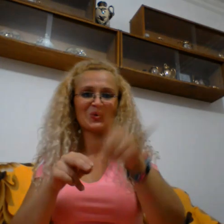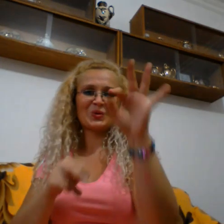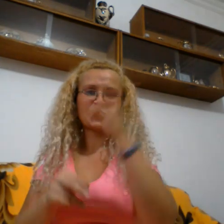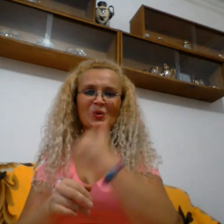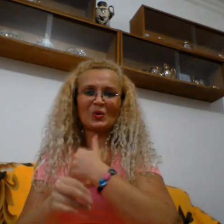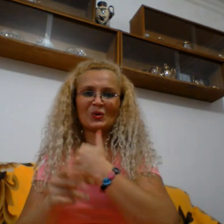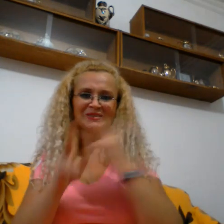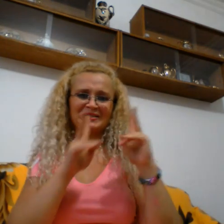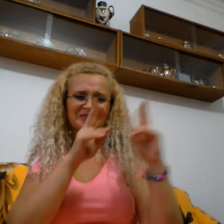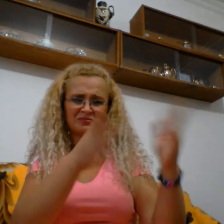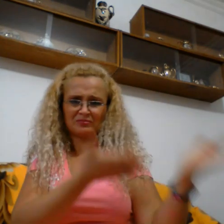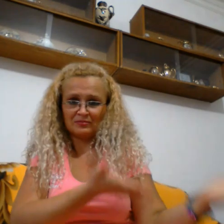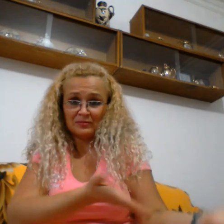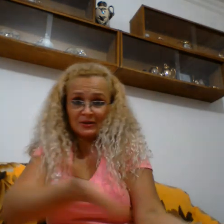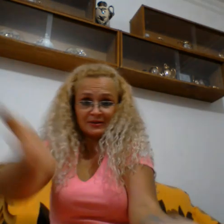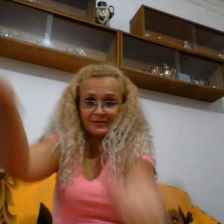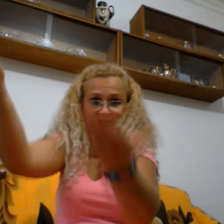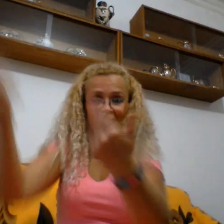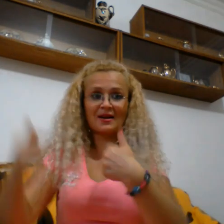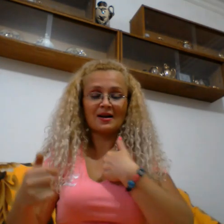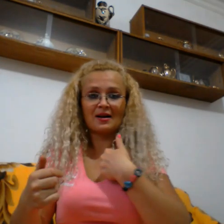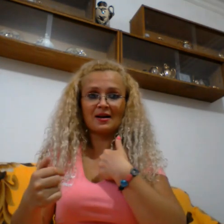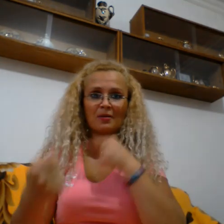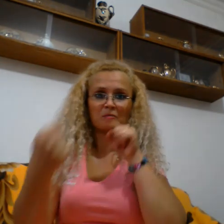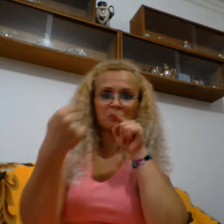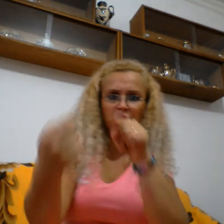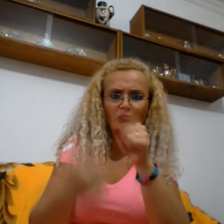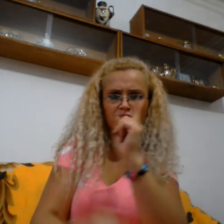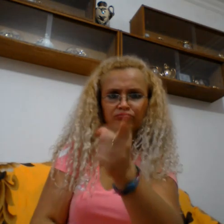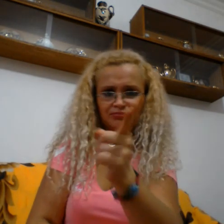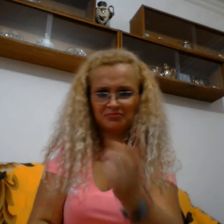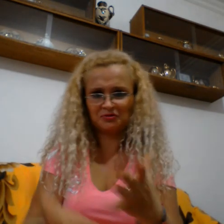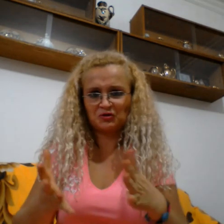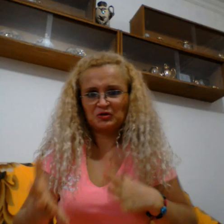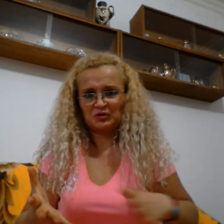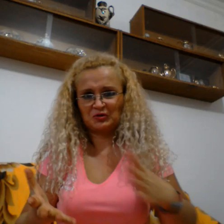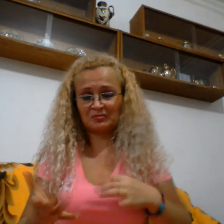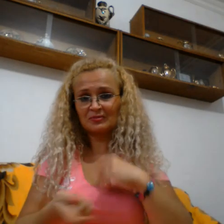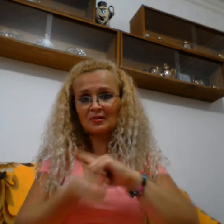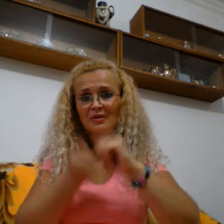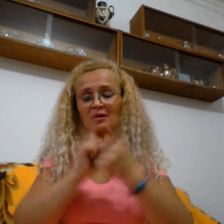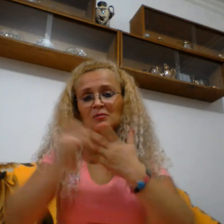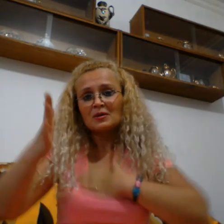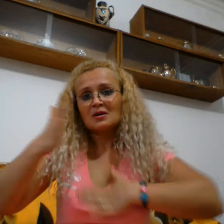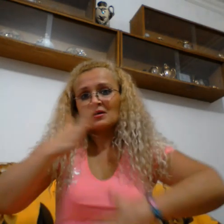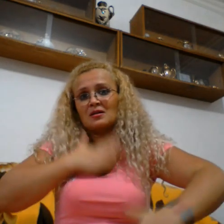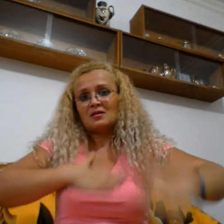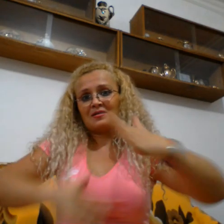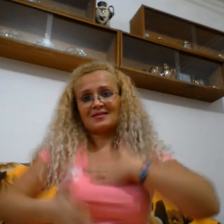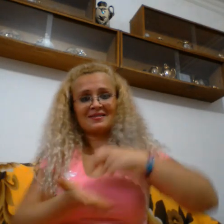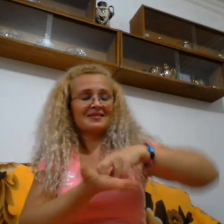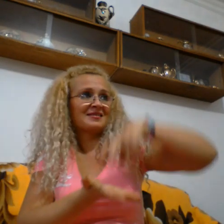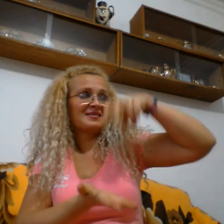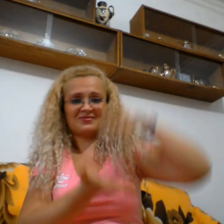experiments. What's that been like? And floored that we're using almost like military precision, but all of humanity